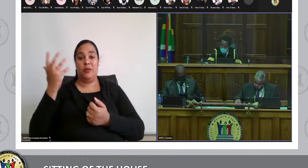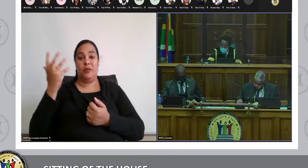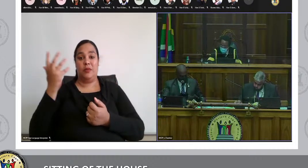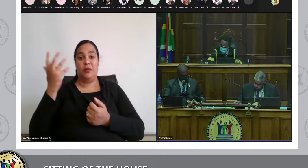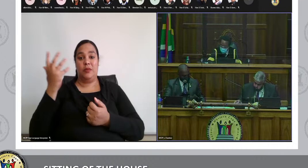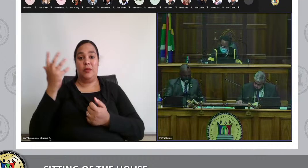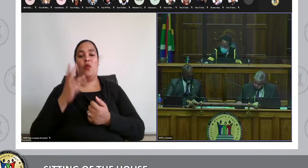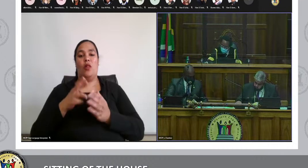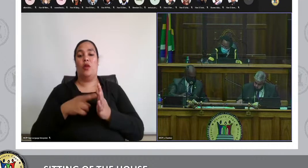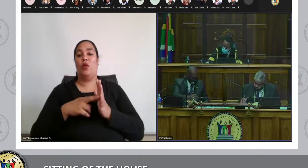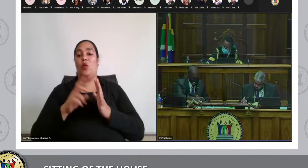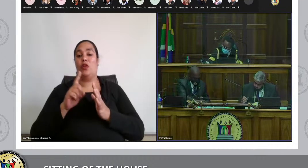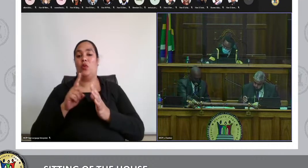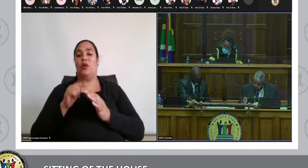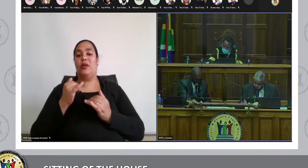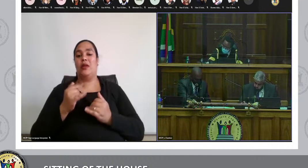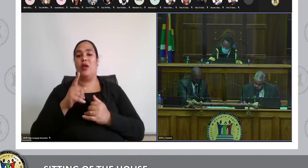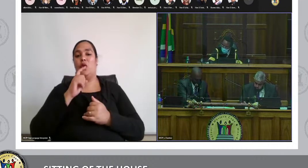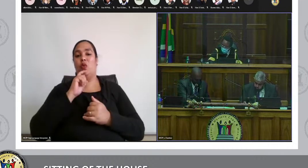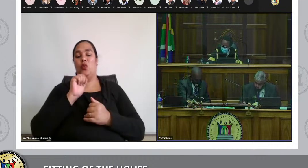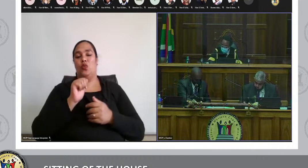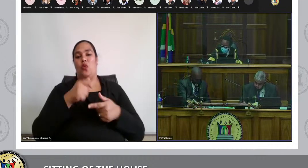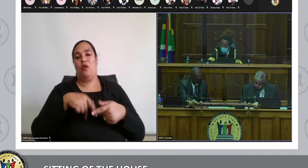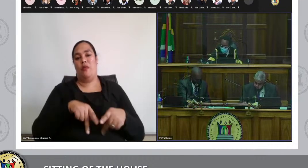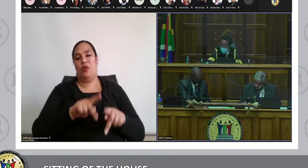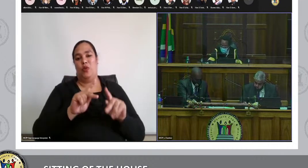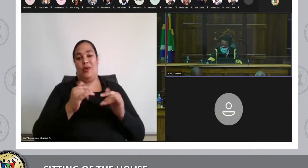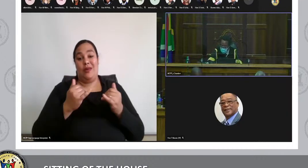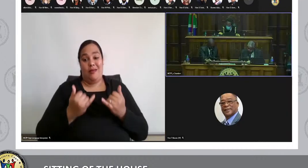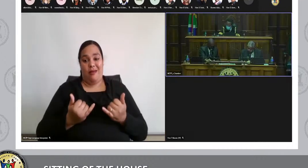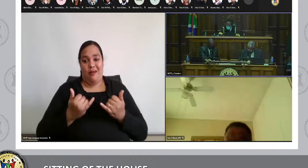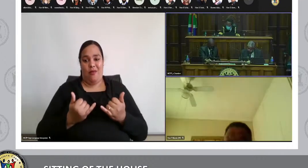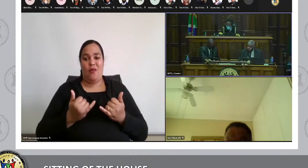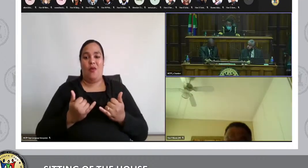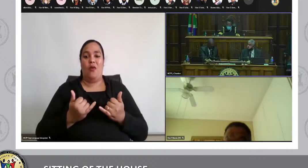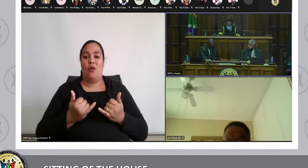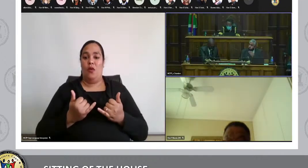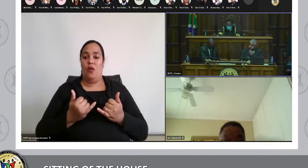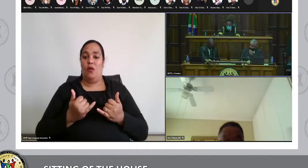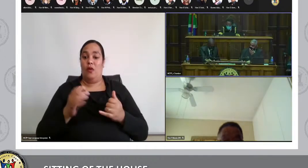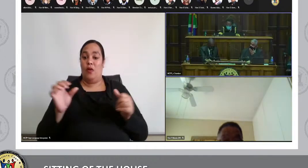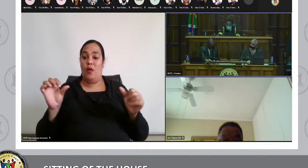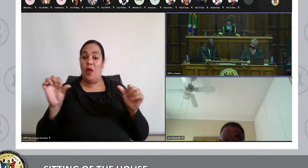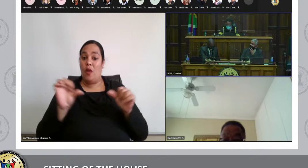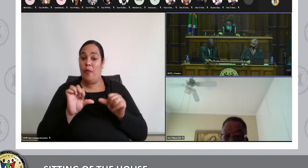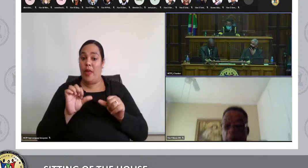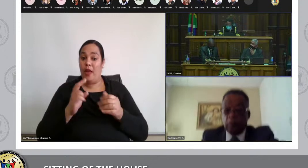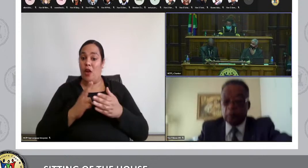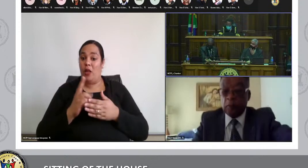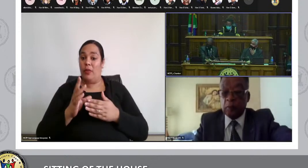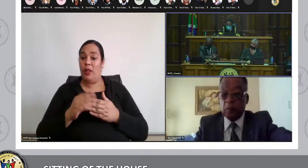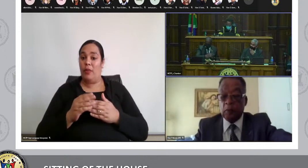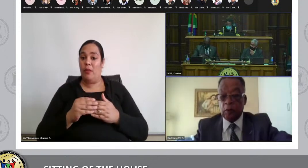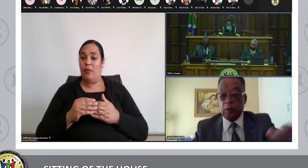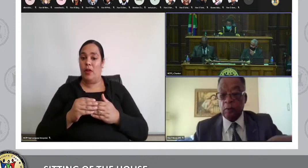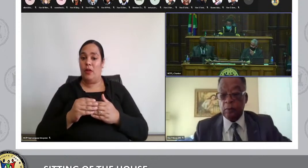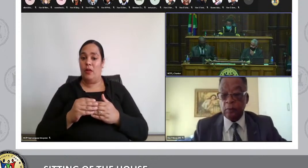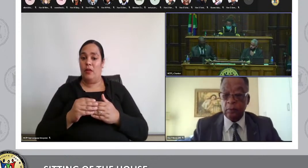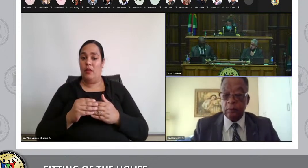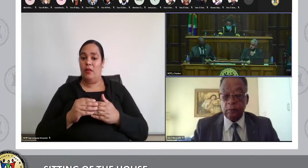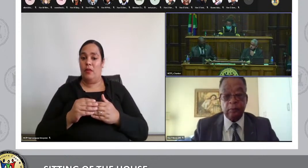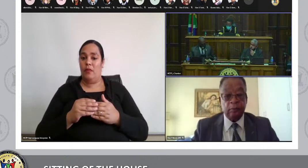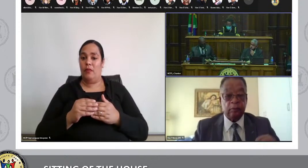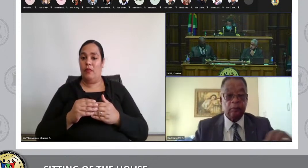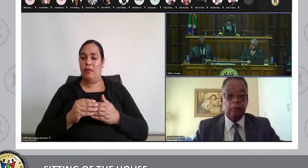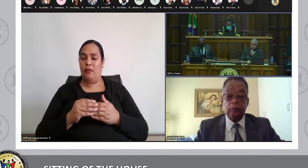going to request that he now uses the opportunity. Are you back, Honorable Mania? Honorable